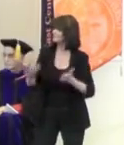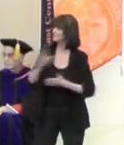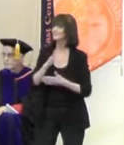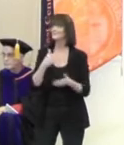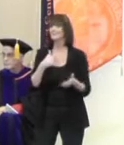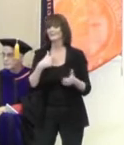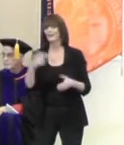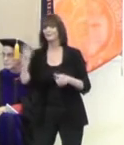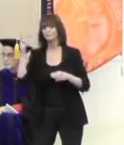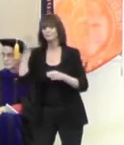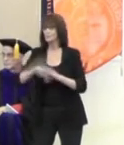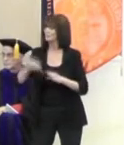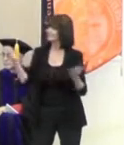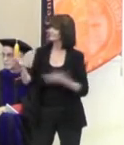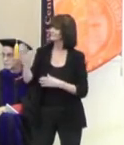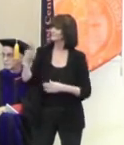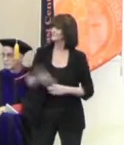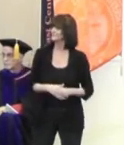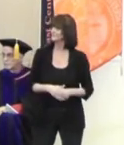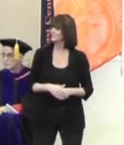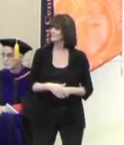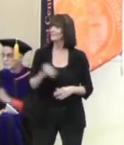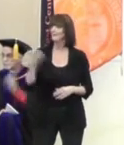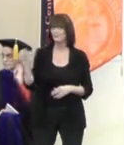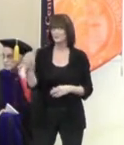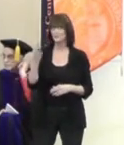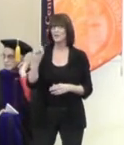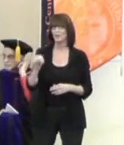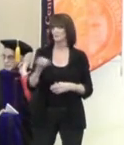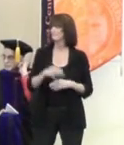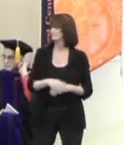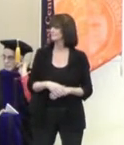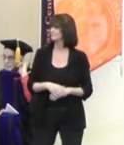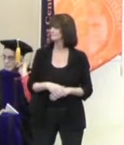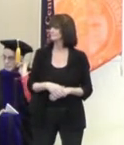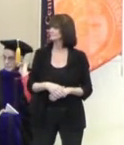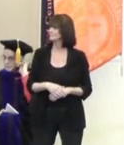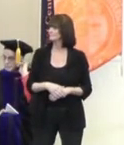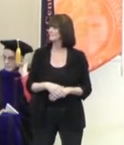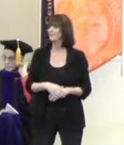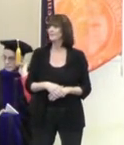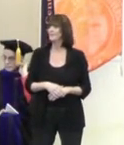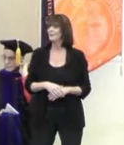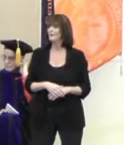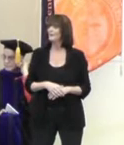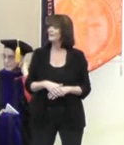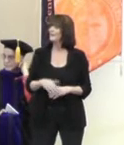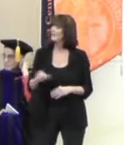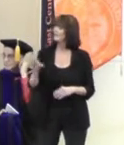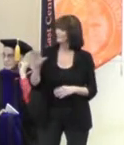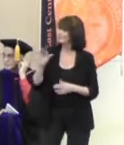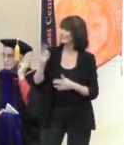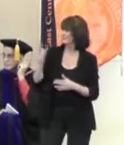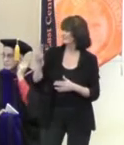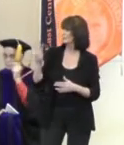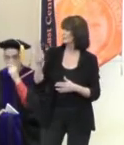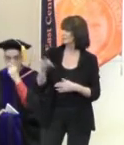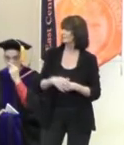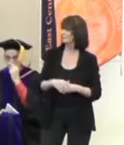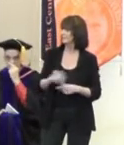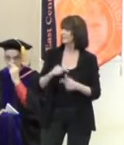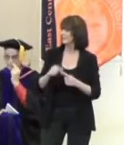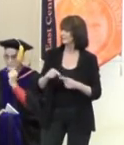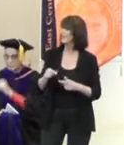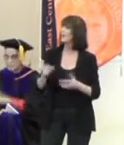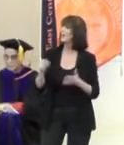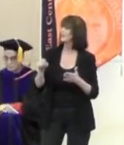in East Central in January. And then the next, at 49, and then came here for the next